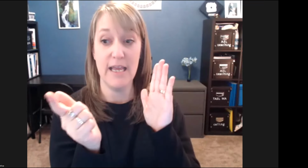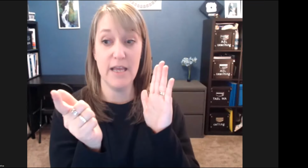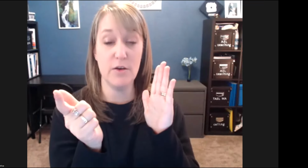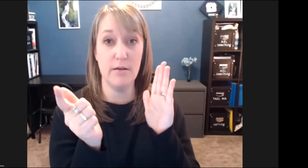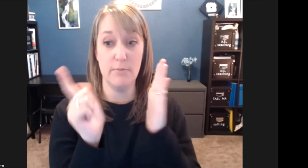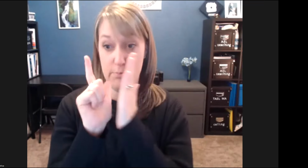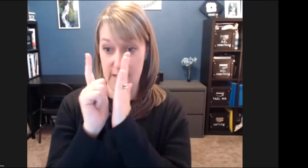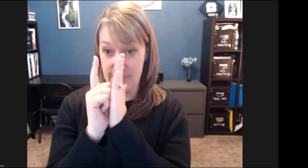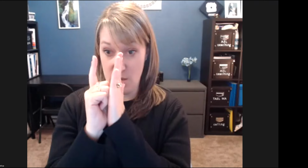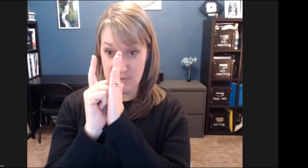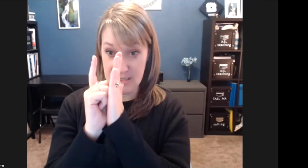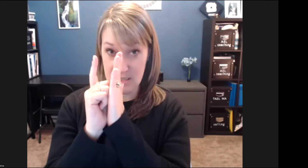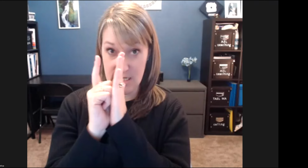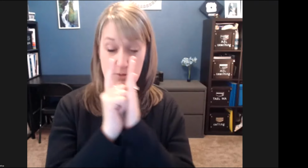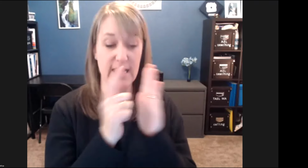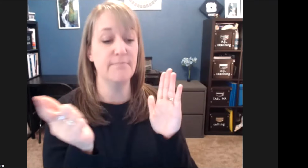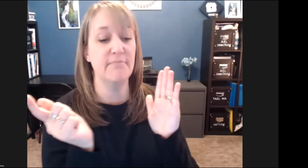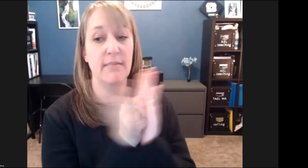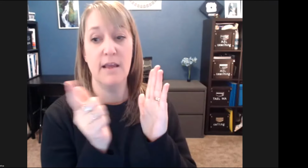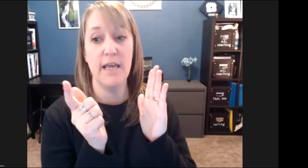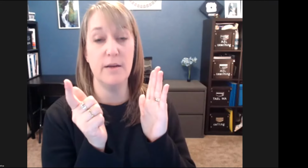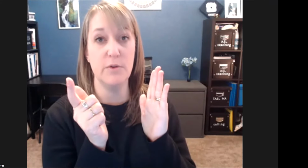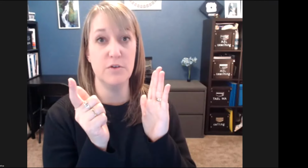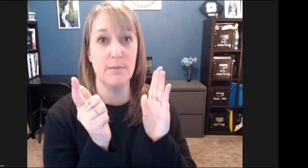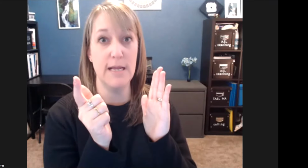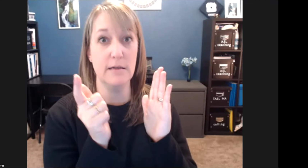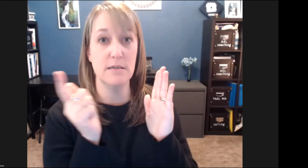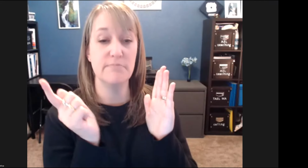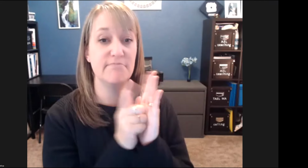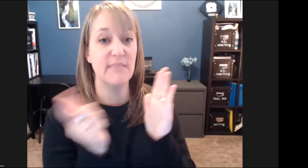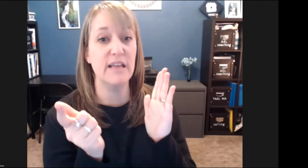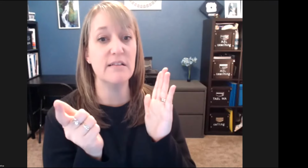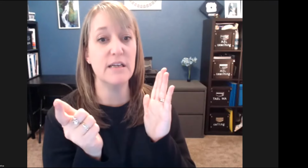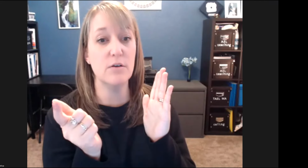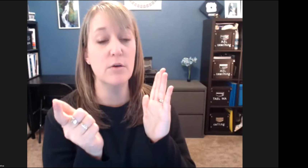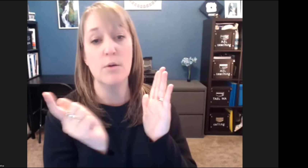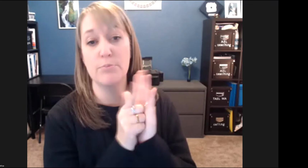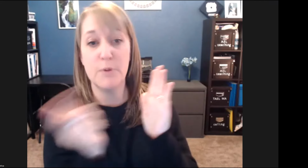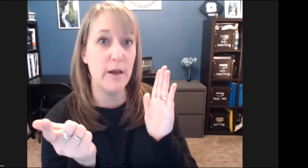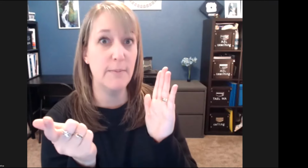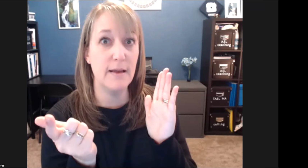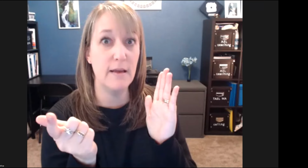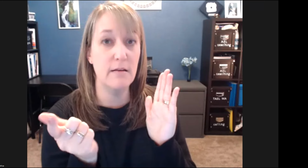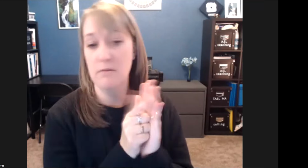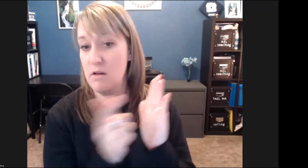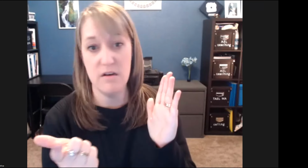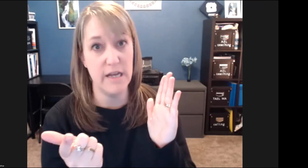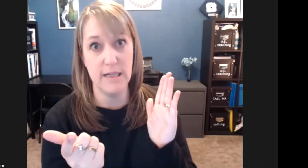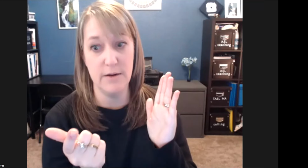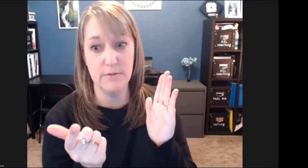hit, like palms facing together, right? Hit it with your dominant hand. Illegal, prohibited, not allowed.